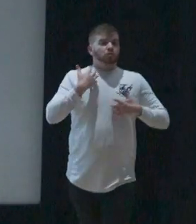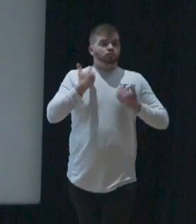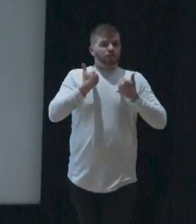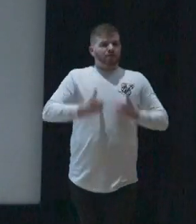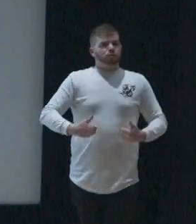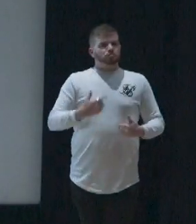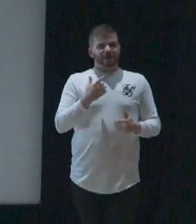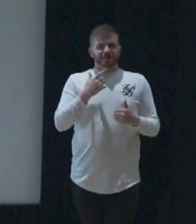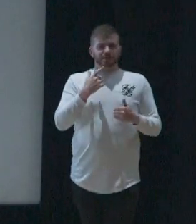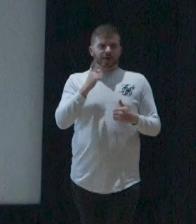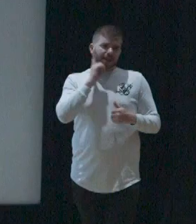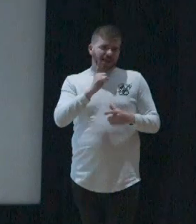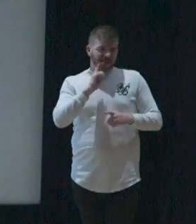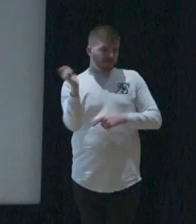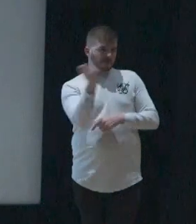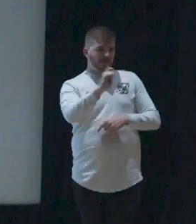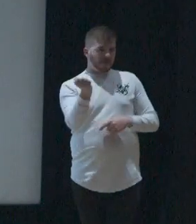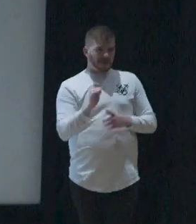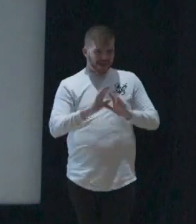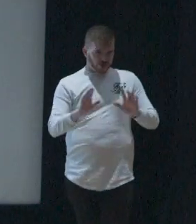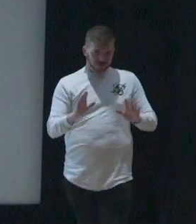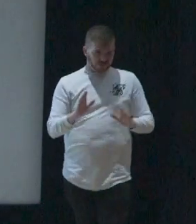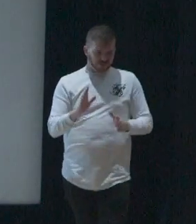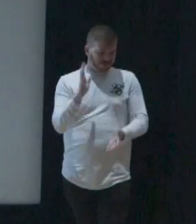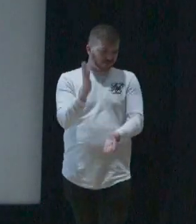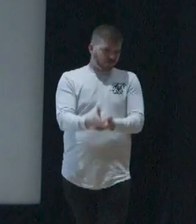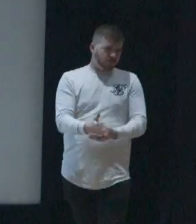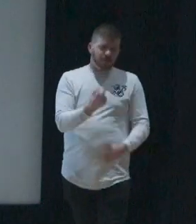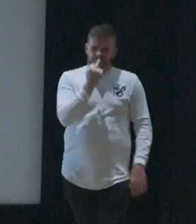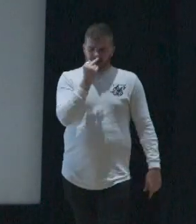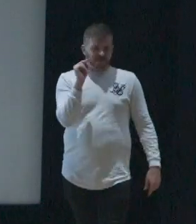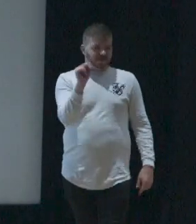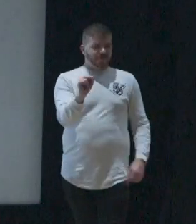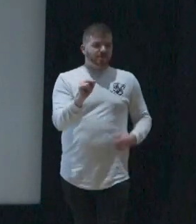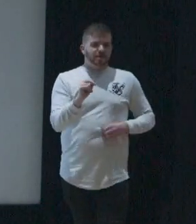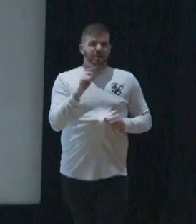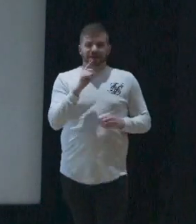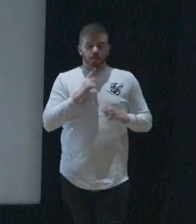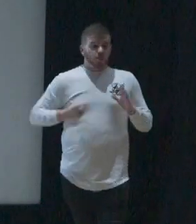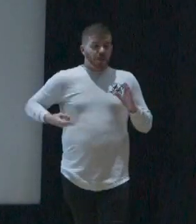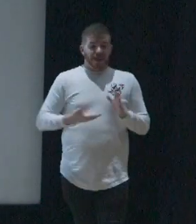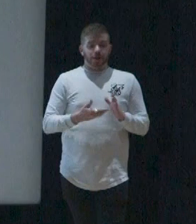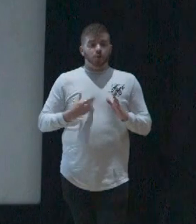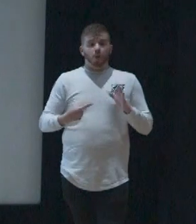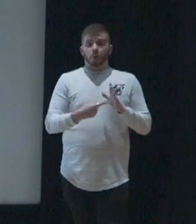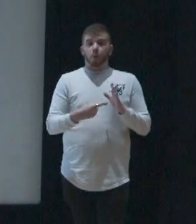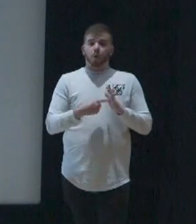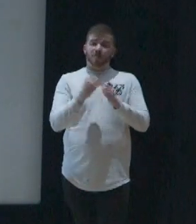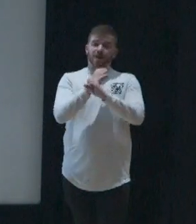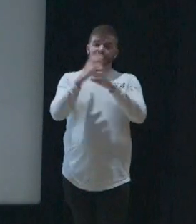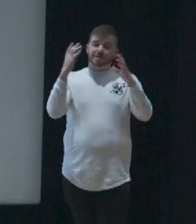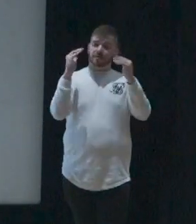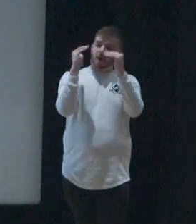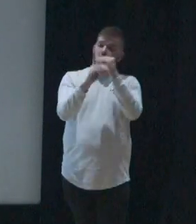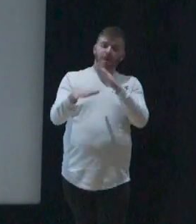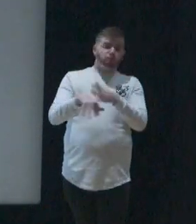start attacking a hedge? It was just too far-fetched, and it didn't really add either to our core fantasy of being a highway robber, which again, we